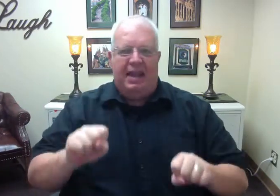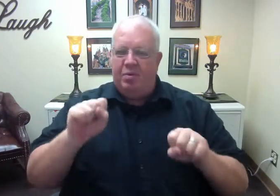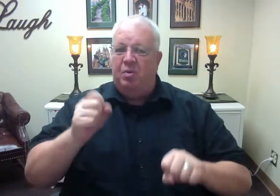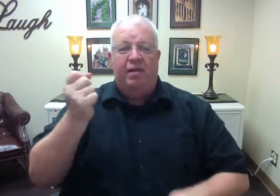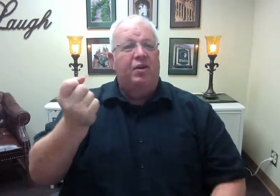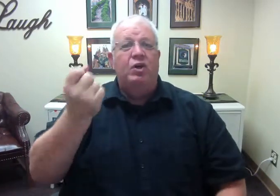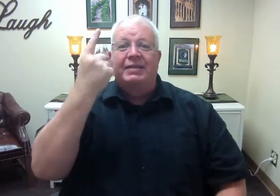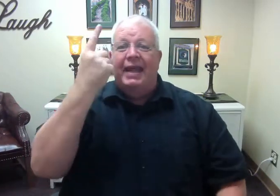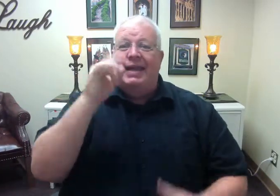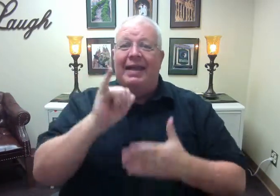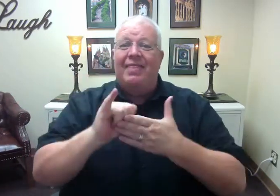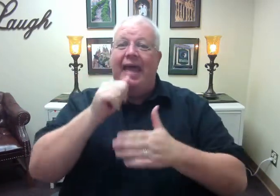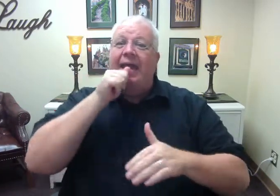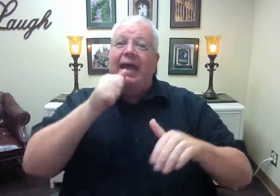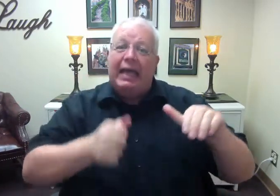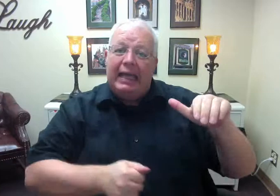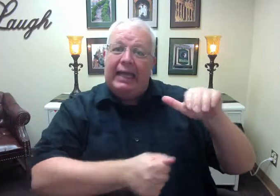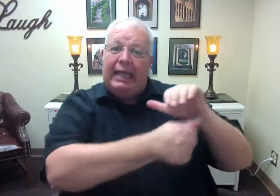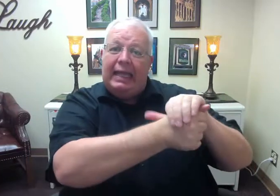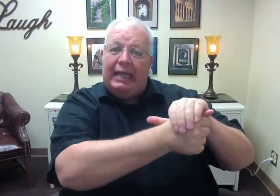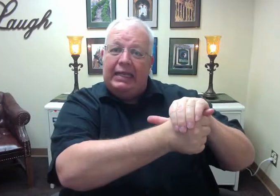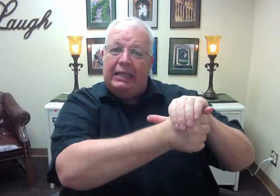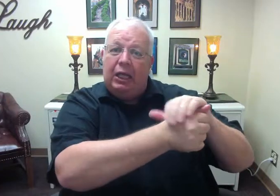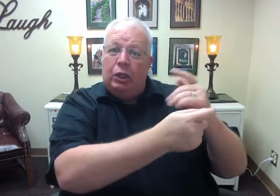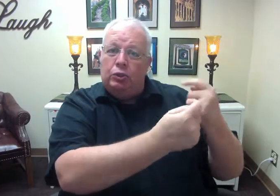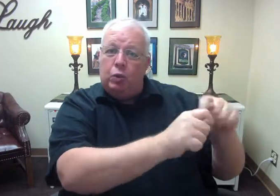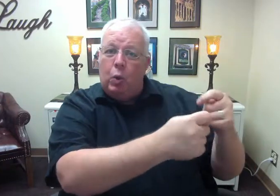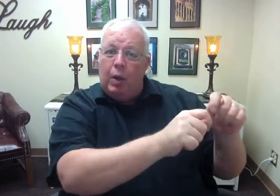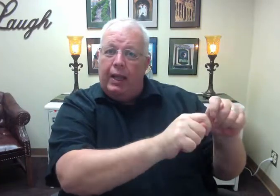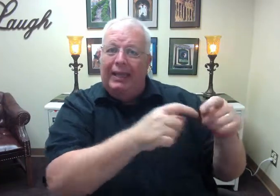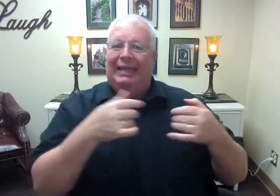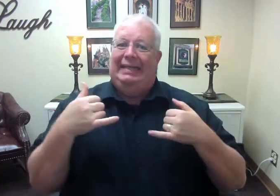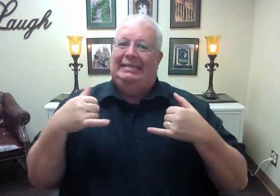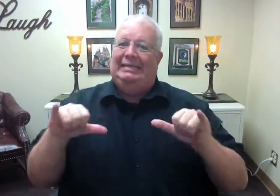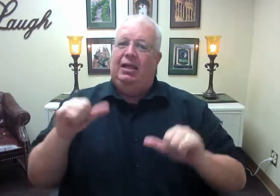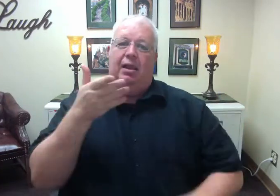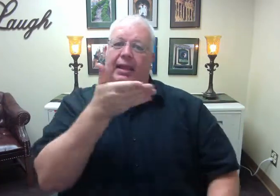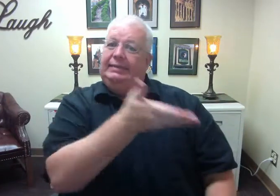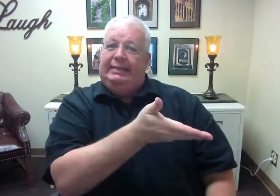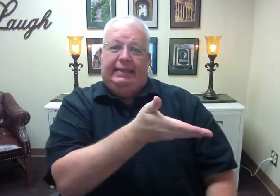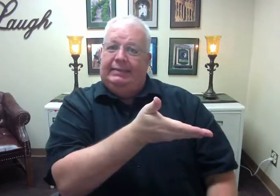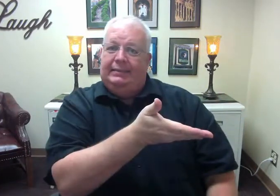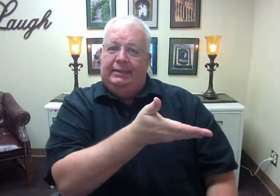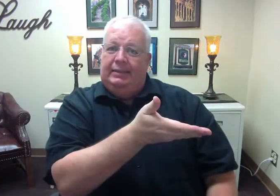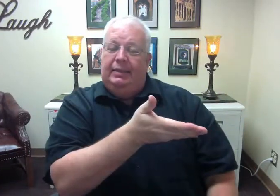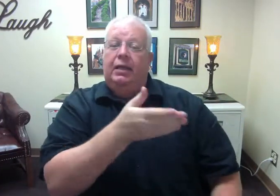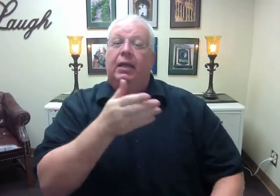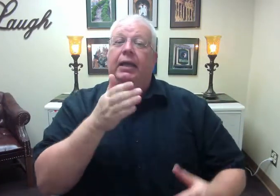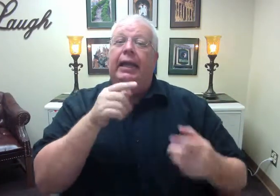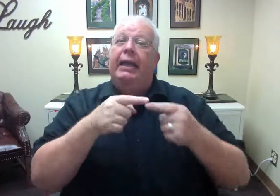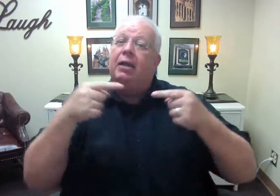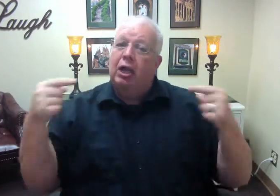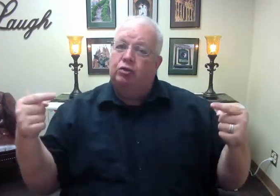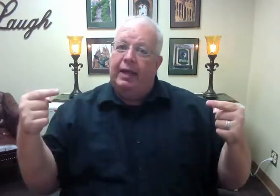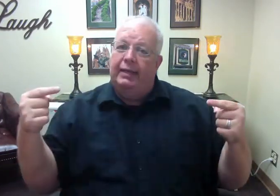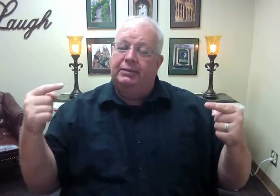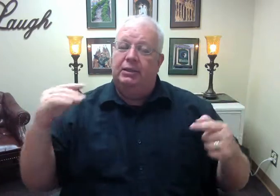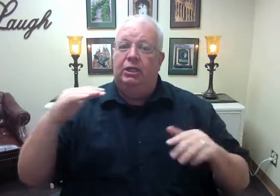still exists. In contrast, children over the age of 12 months